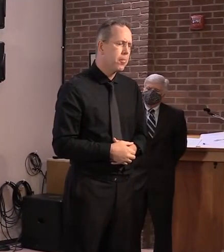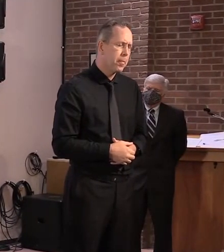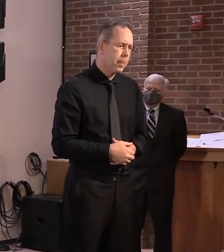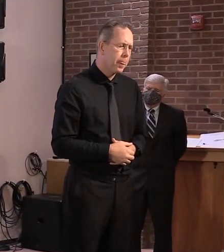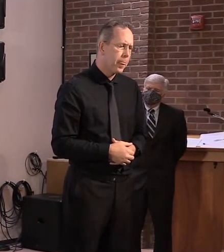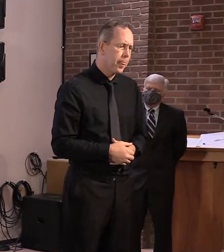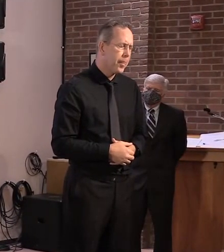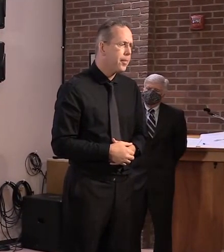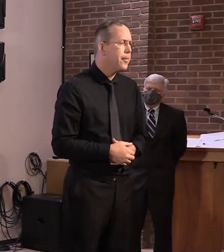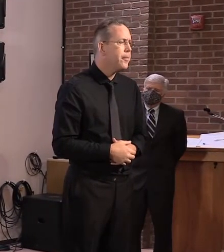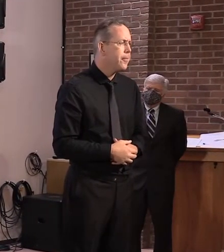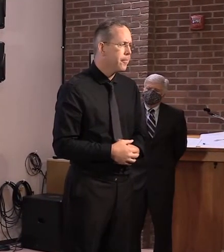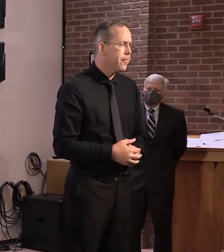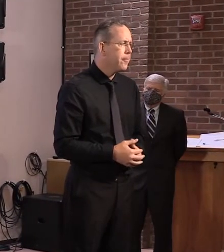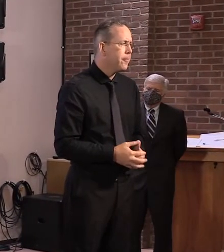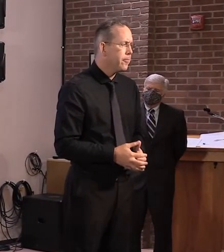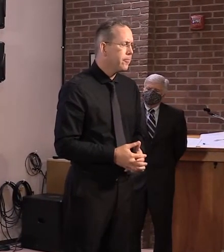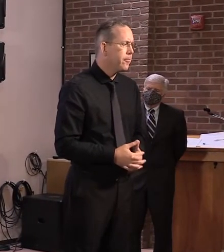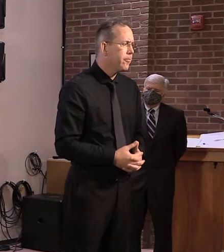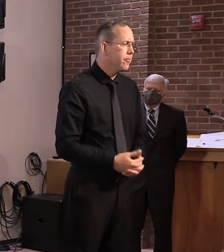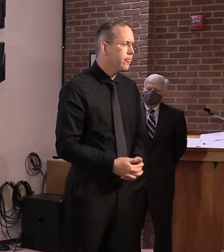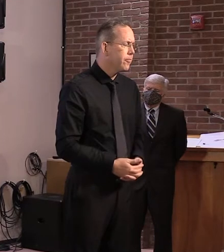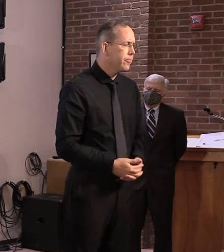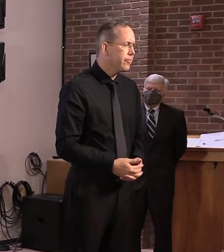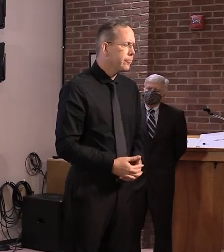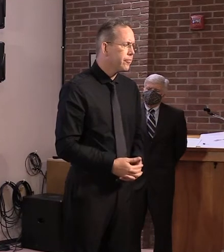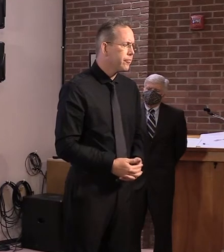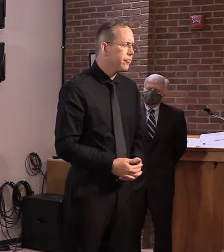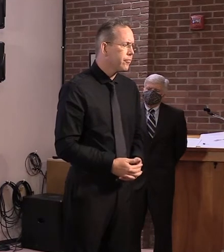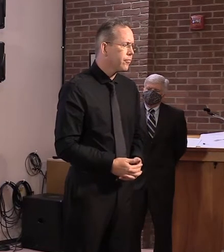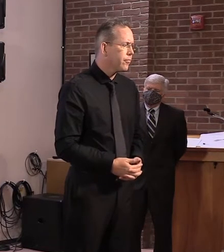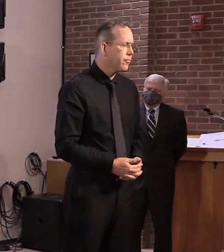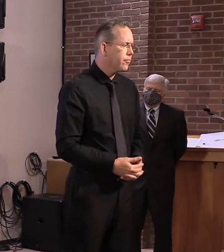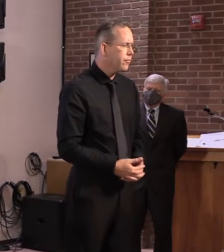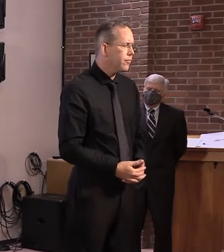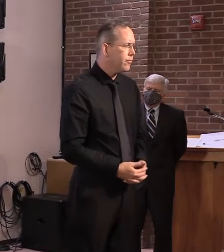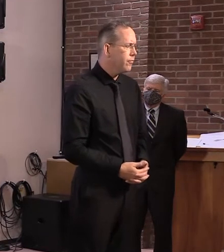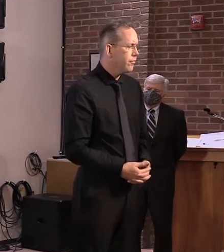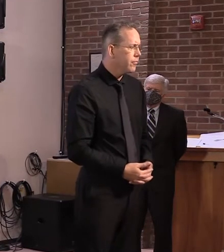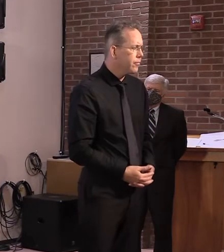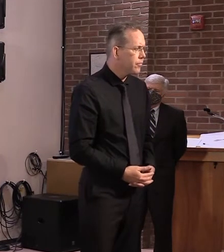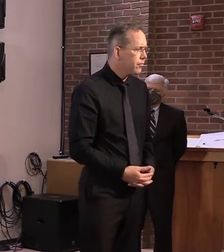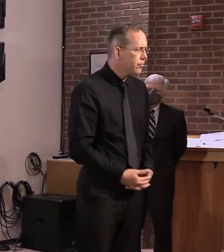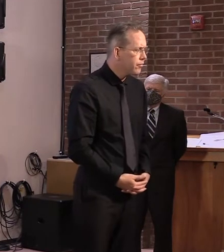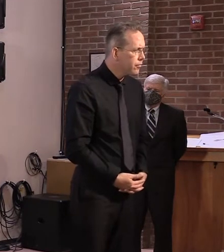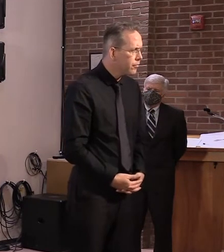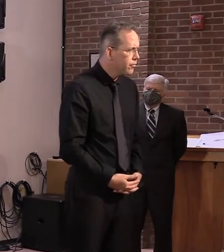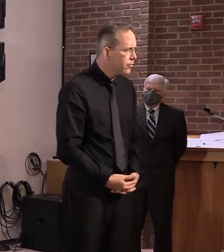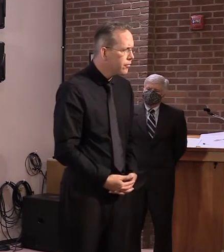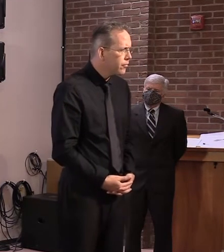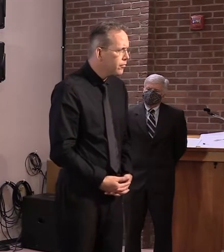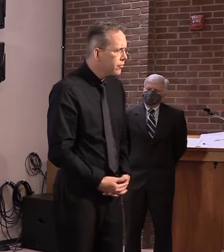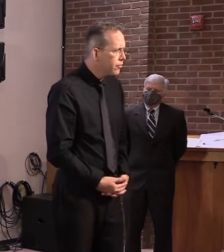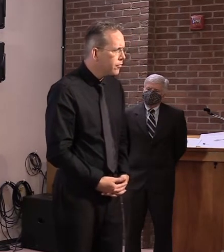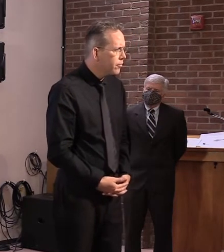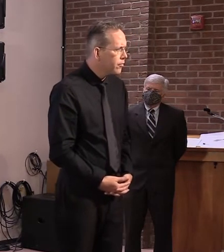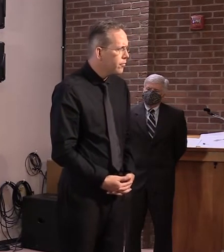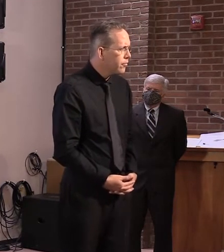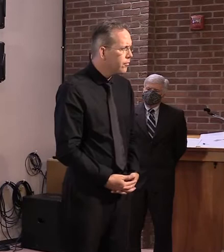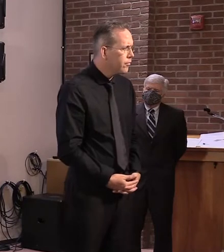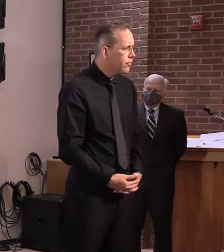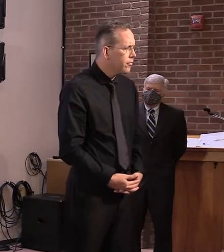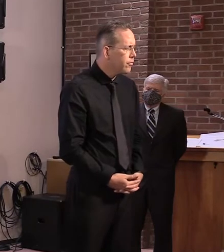Yeah, I just wanted to confirm that in light of the cases in other states that you